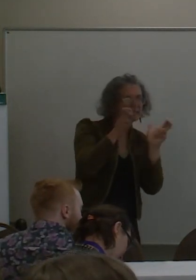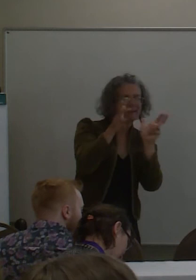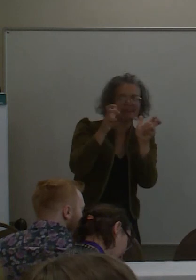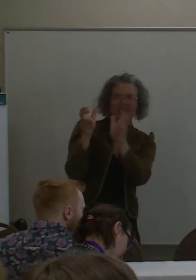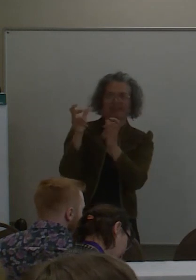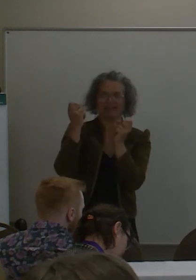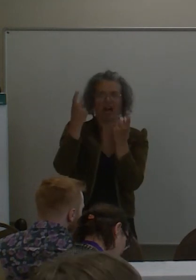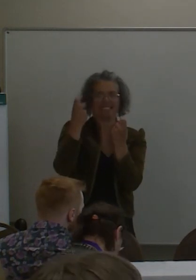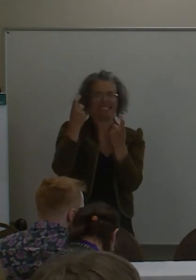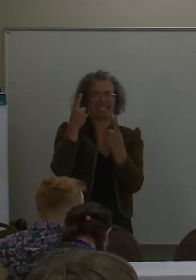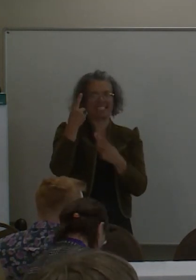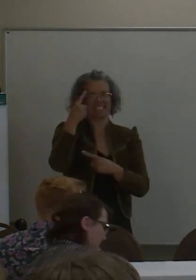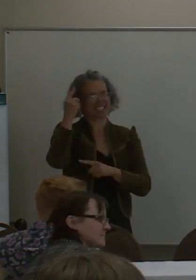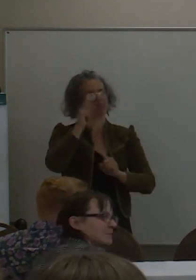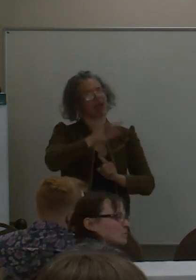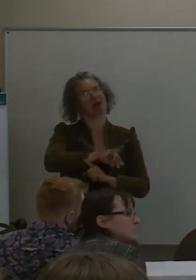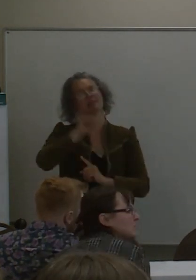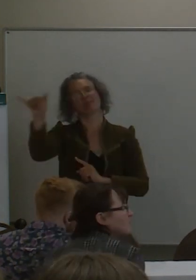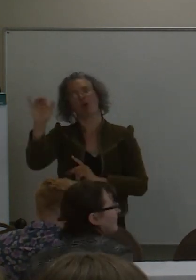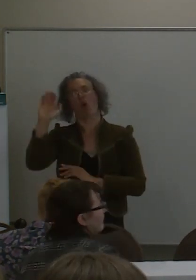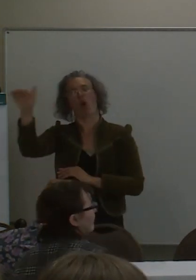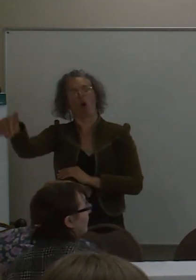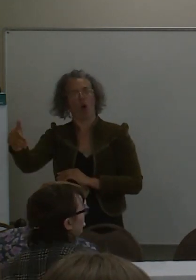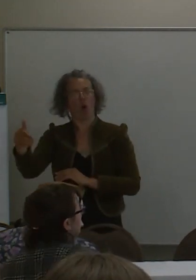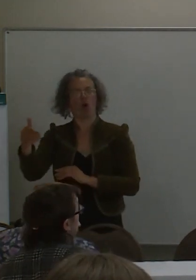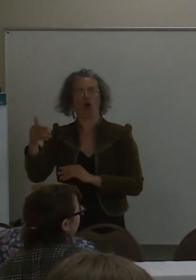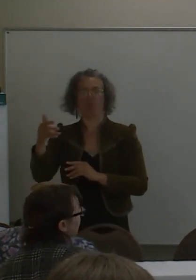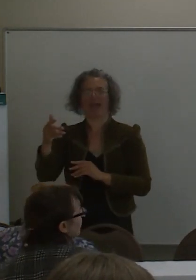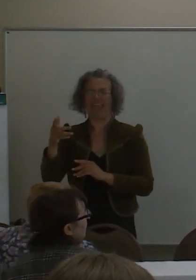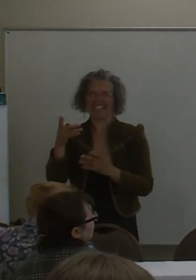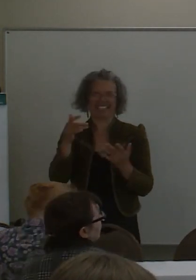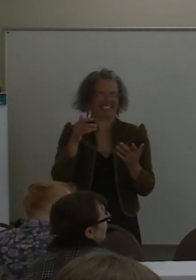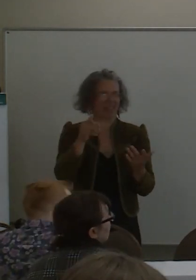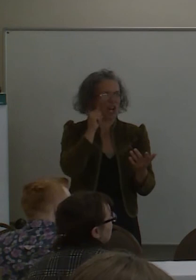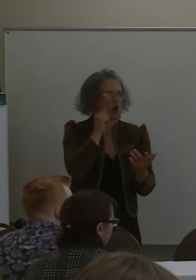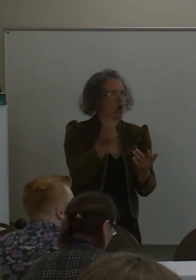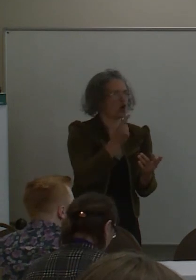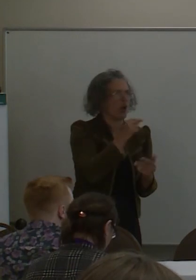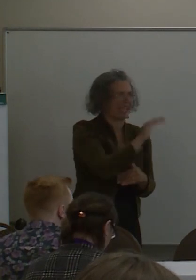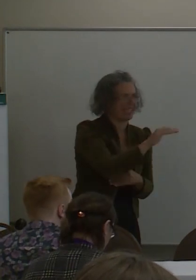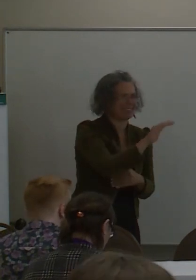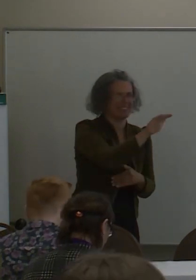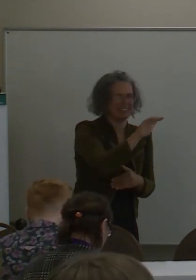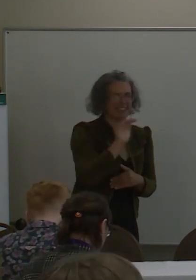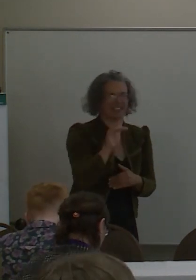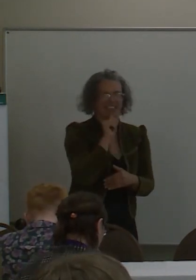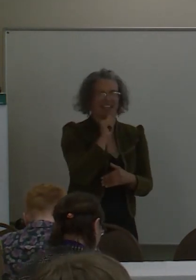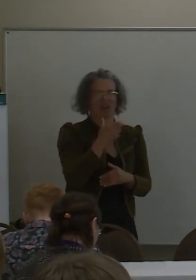with hopefully some ideas and some connections for people who I can pester and bother, and et cetera, et cetera.